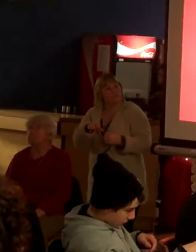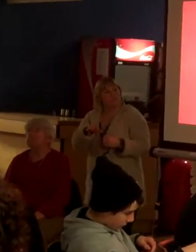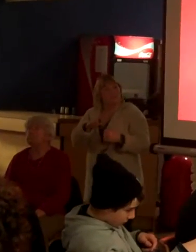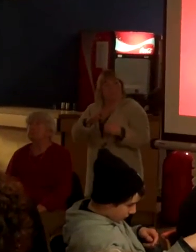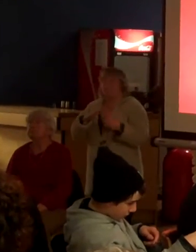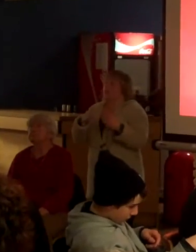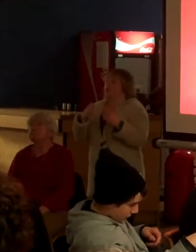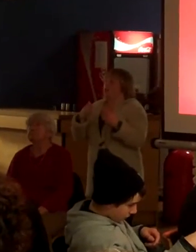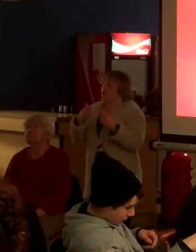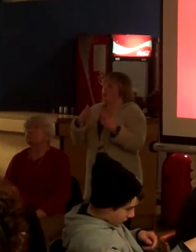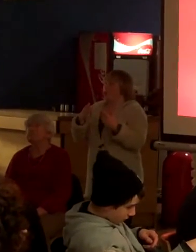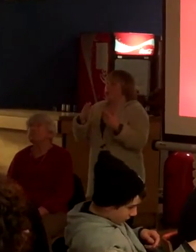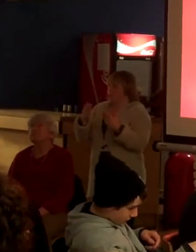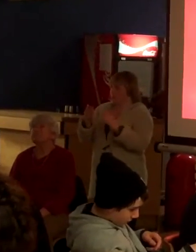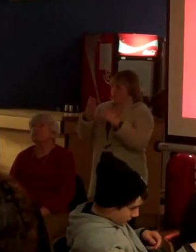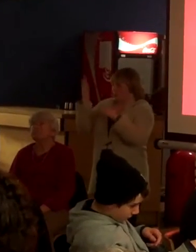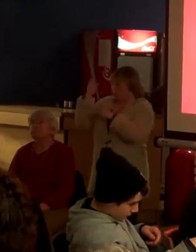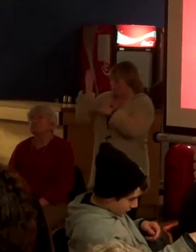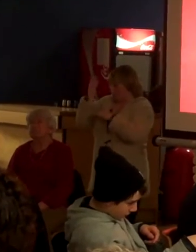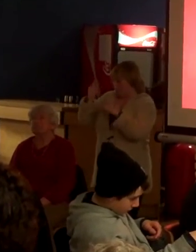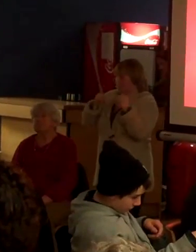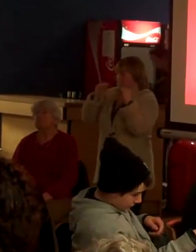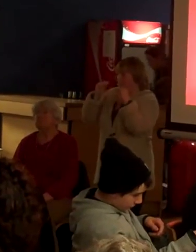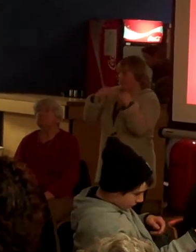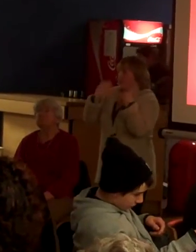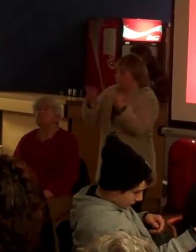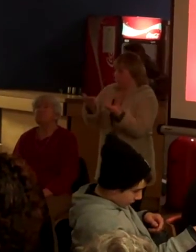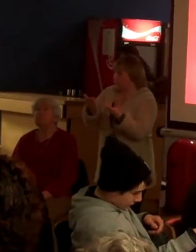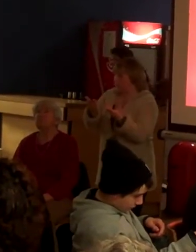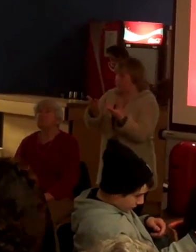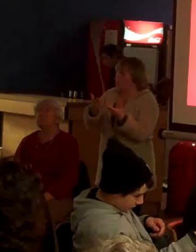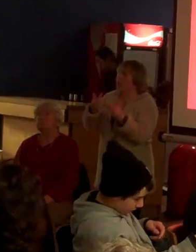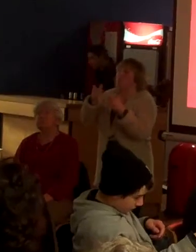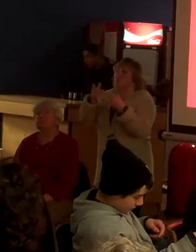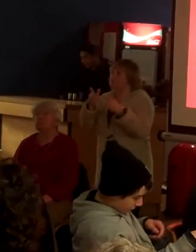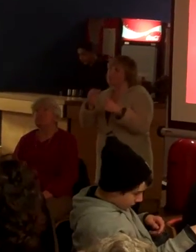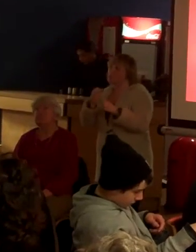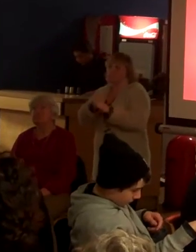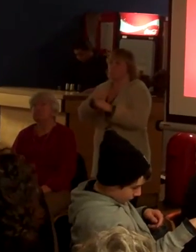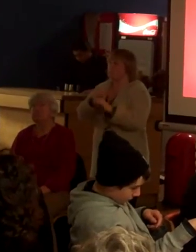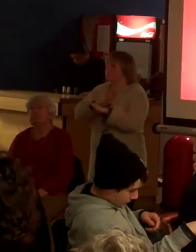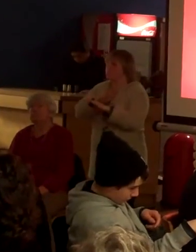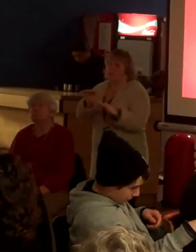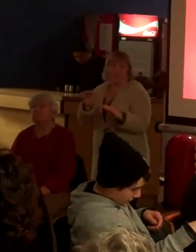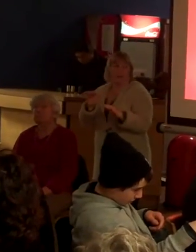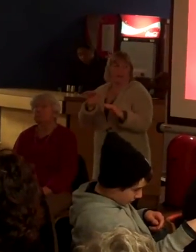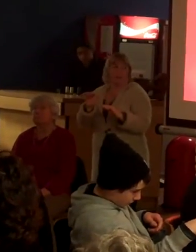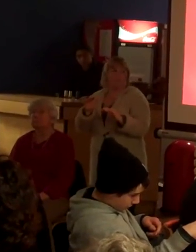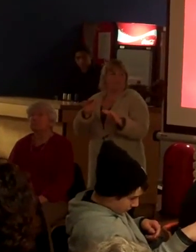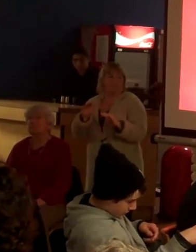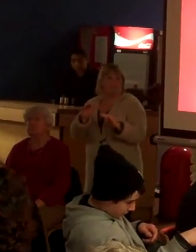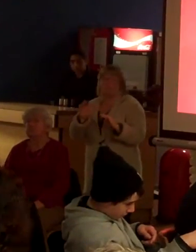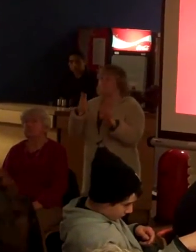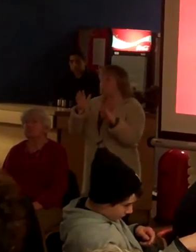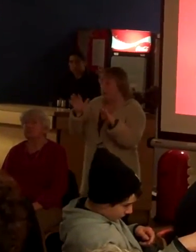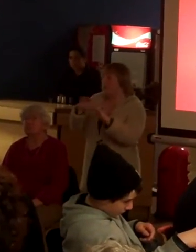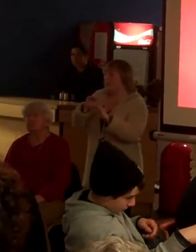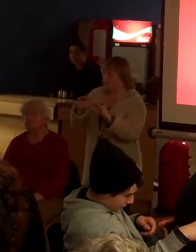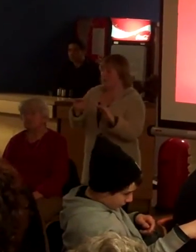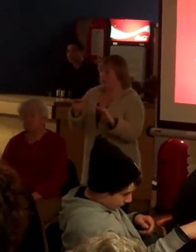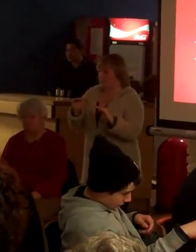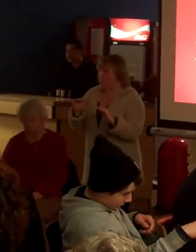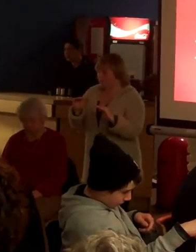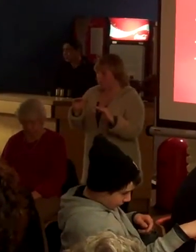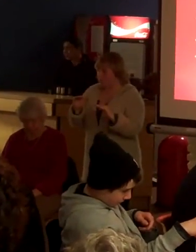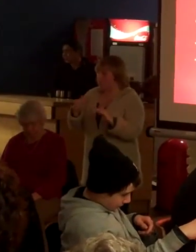offering courses, and this center is not yet ready. It has stages. It's in the last stages of being finished. It will